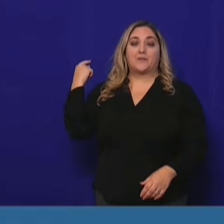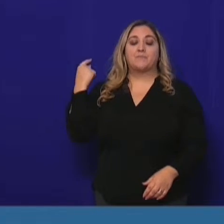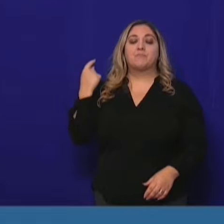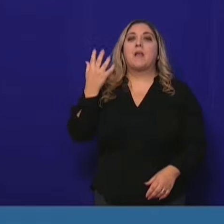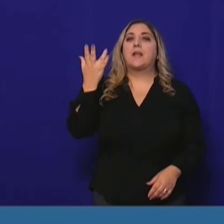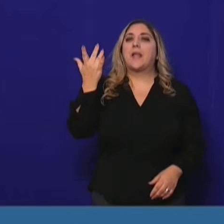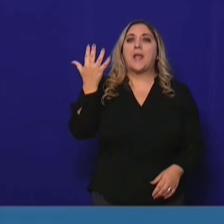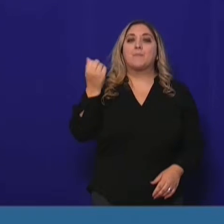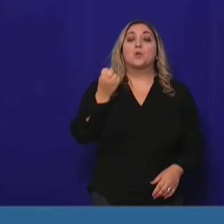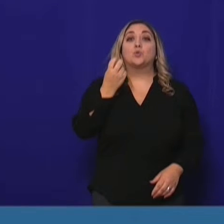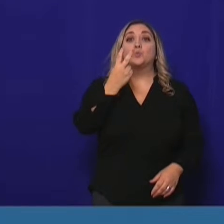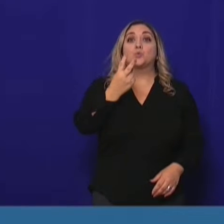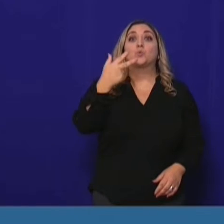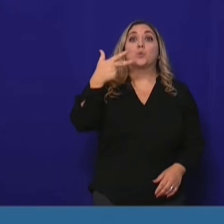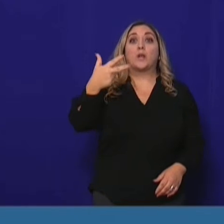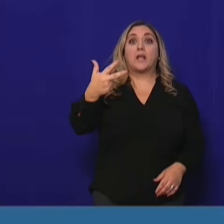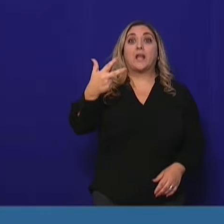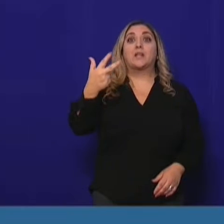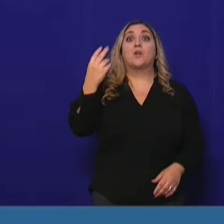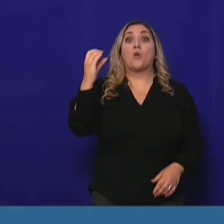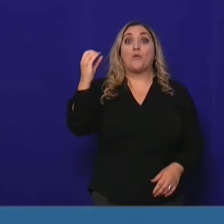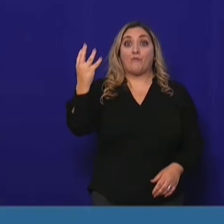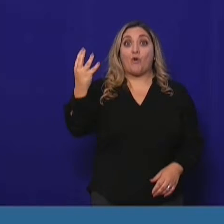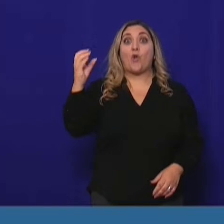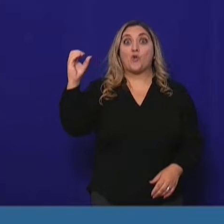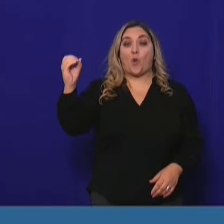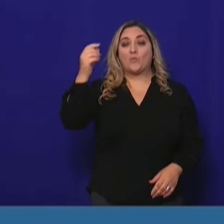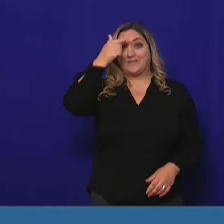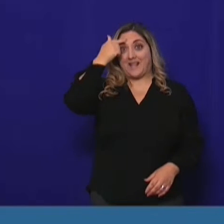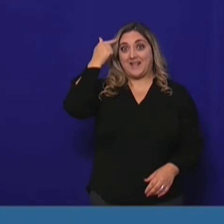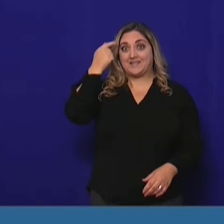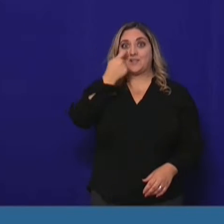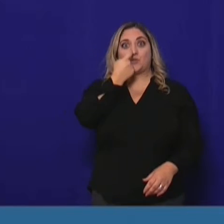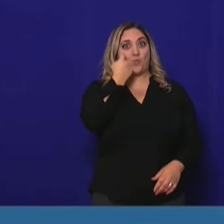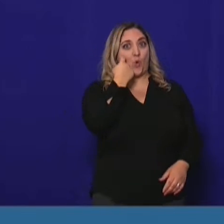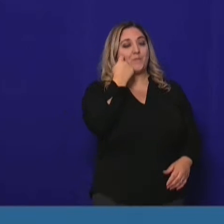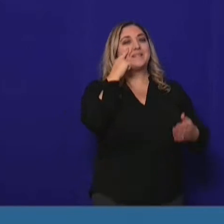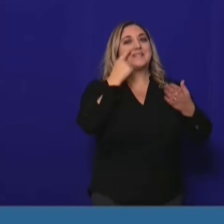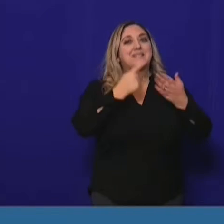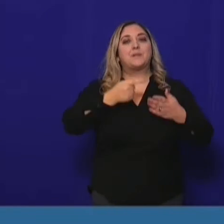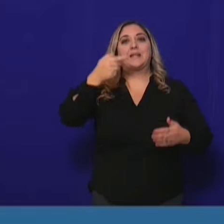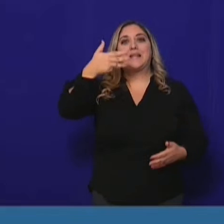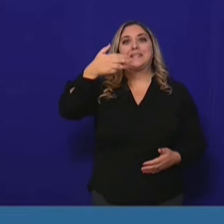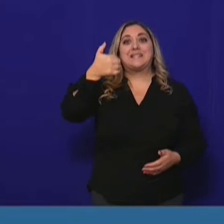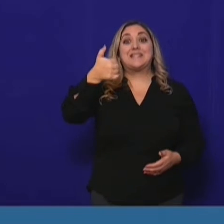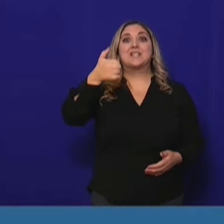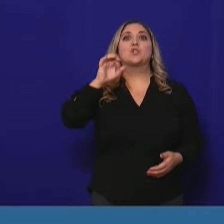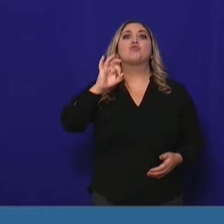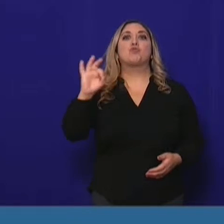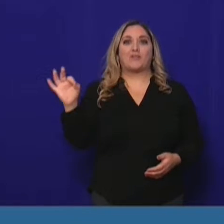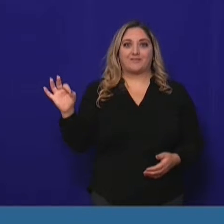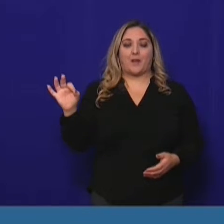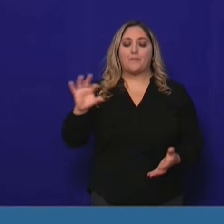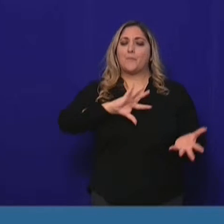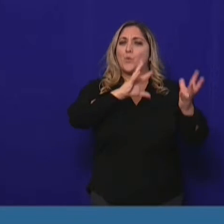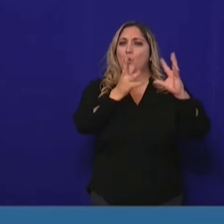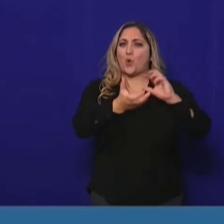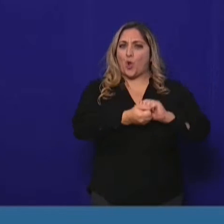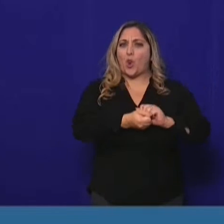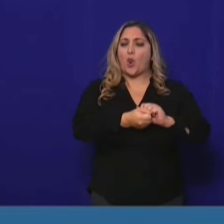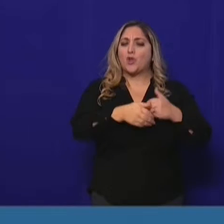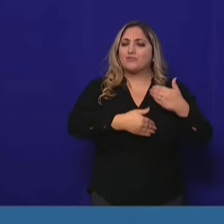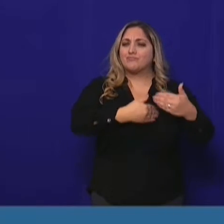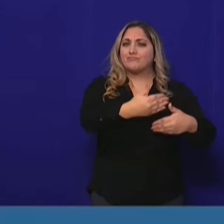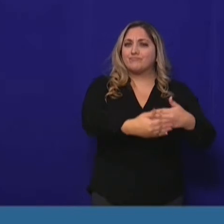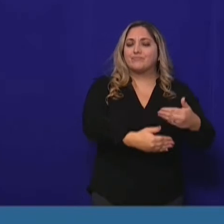fejn għamilna 2840 tests, ir-riżultaw 96 każijiet ġodda. U allura t-total ta'